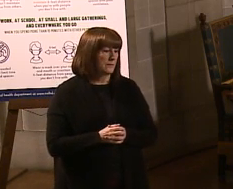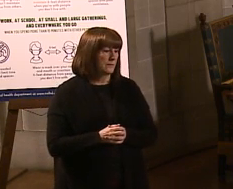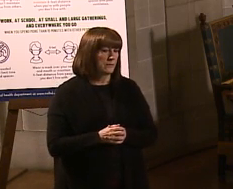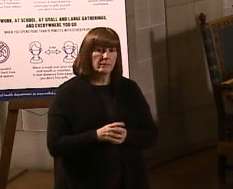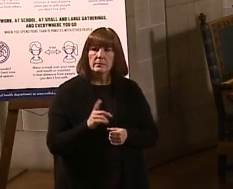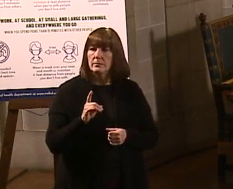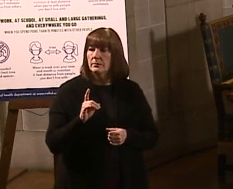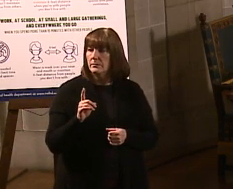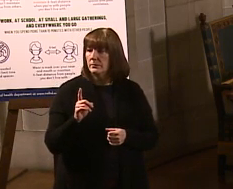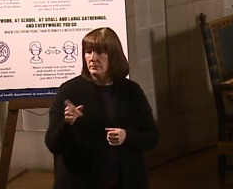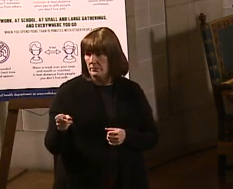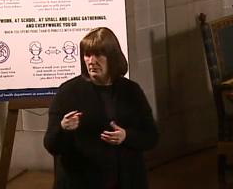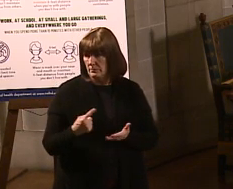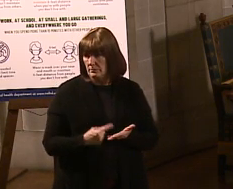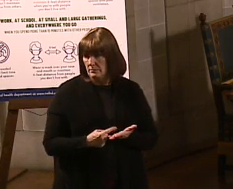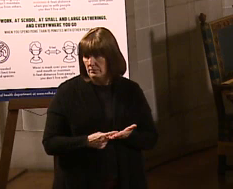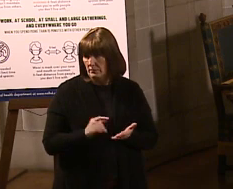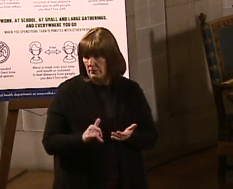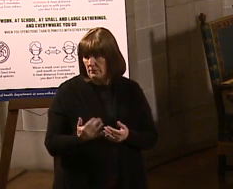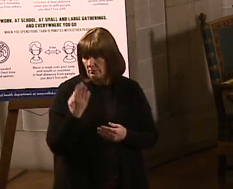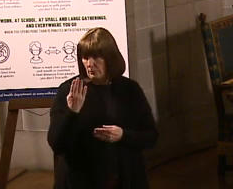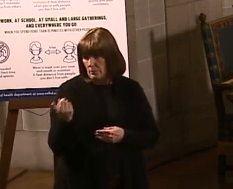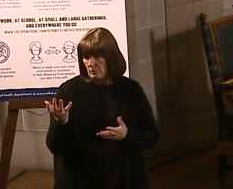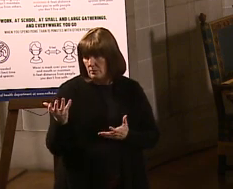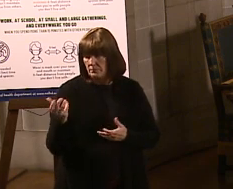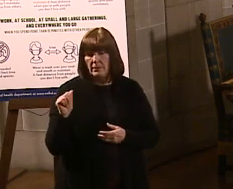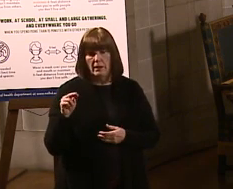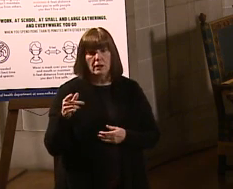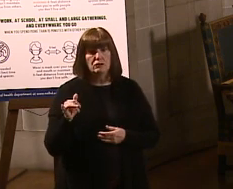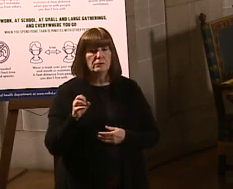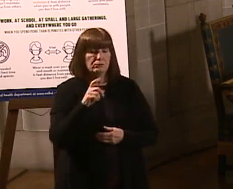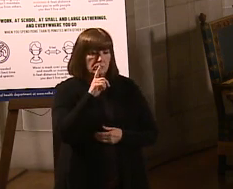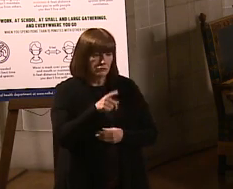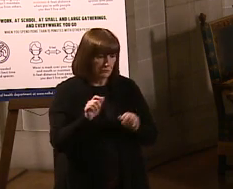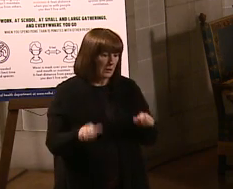about that at this point? I can talk about that. Yeah, want to come up and talk about that? Great, thanks.